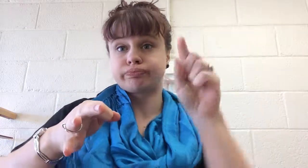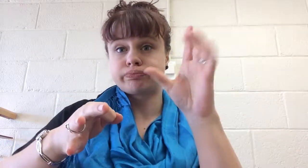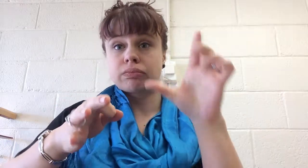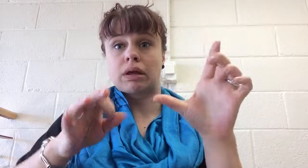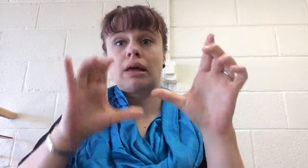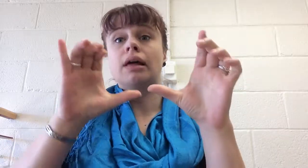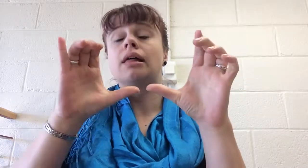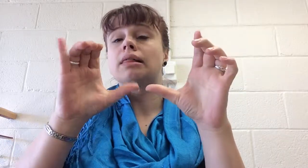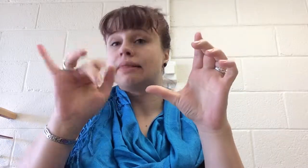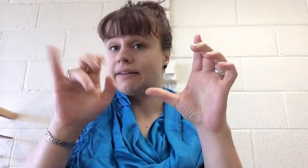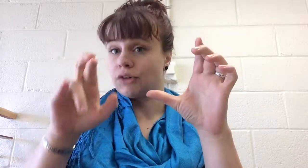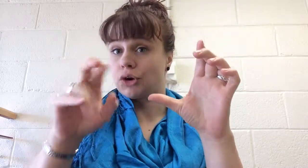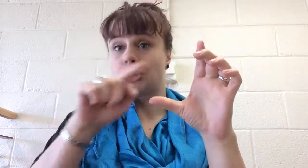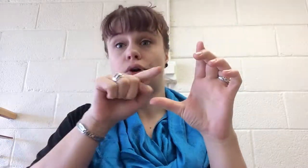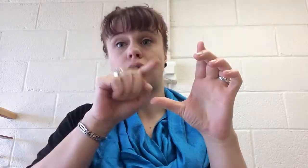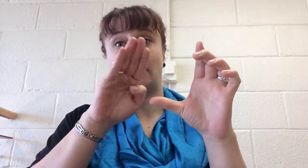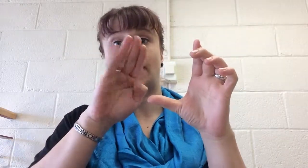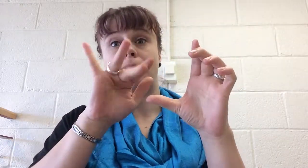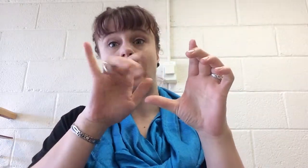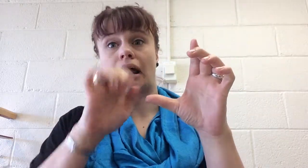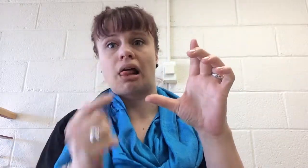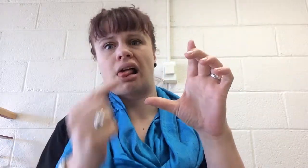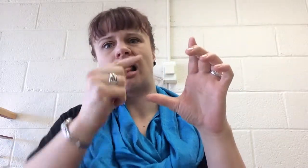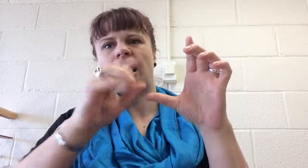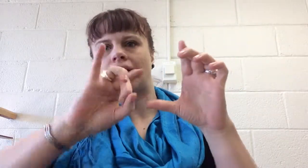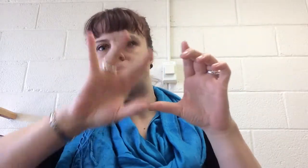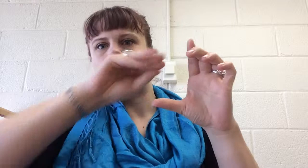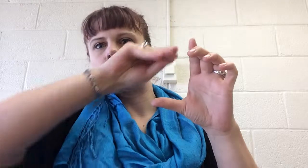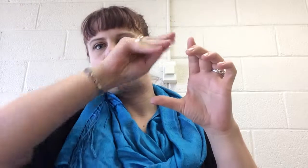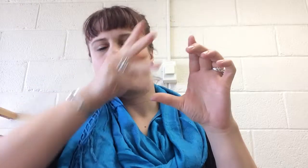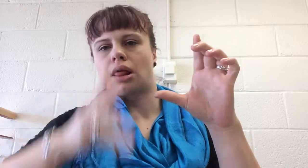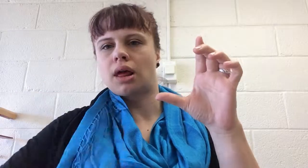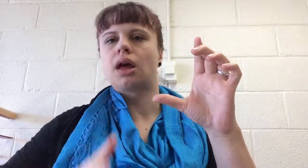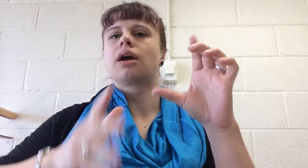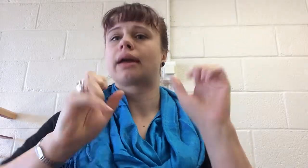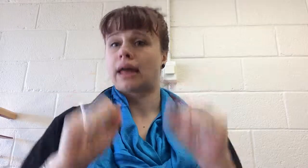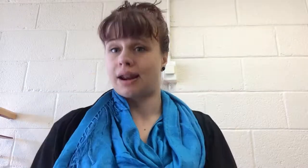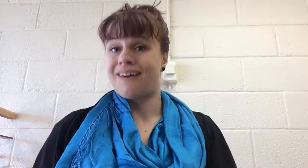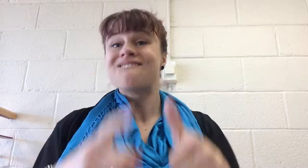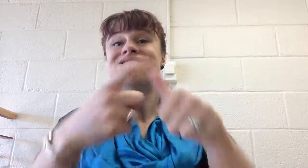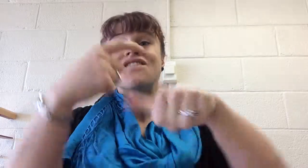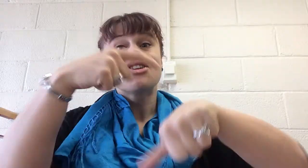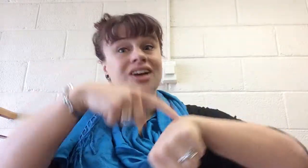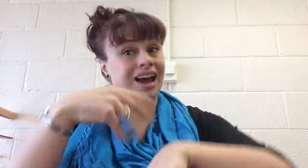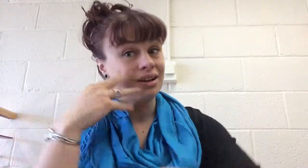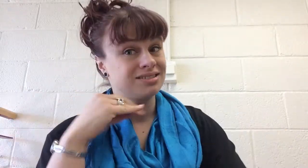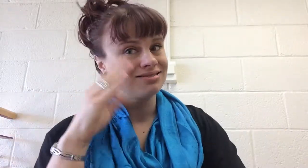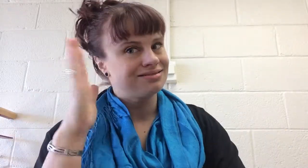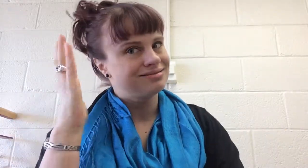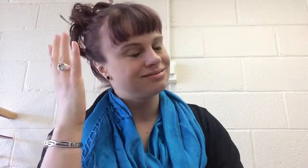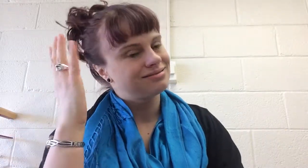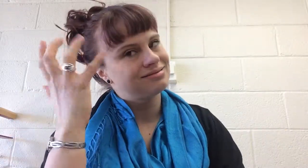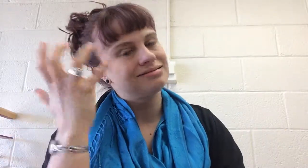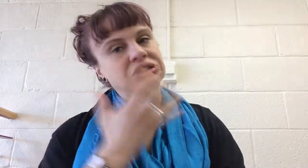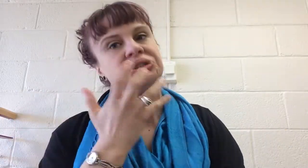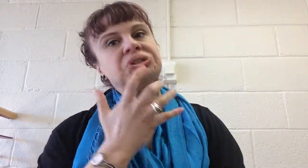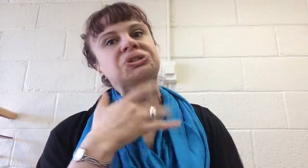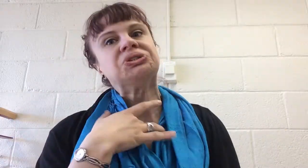first ERCP. It was an interesting experience. I was having